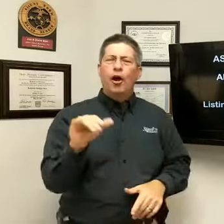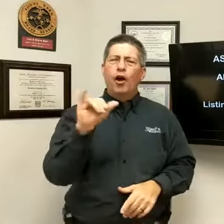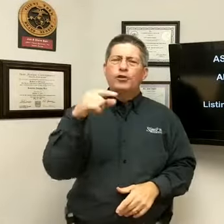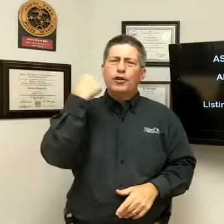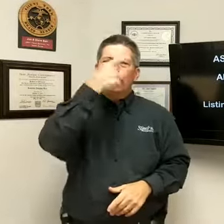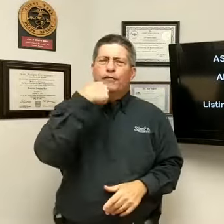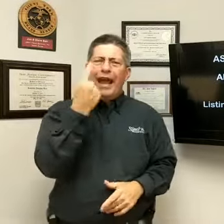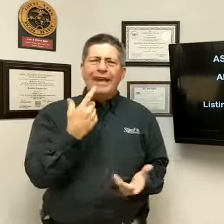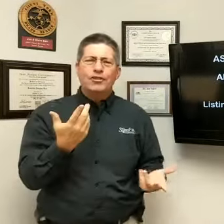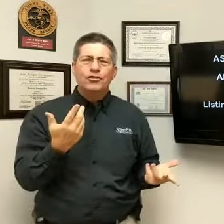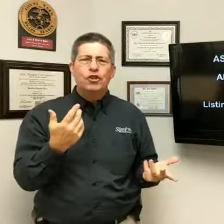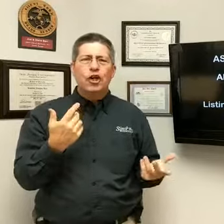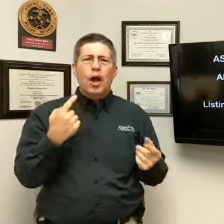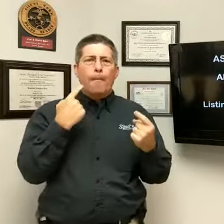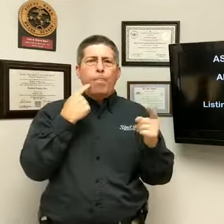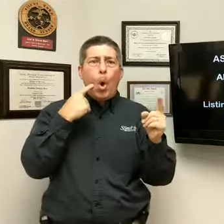Also your face.